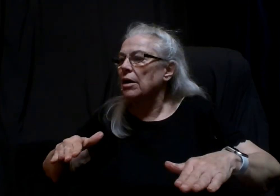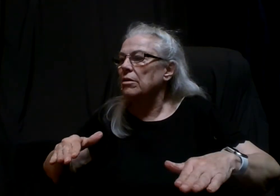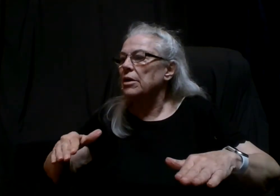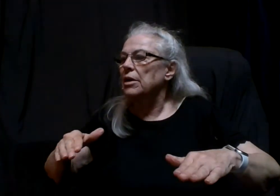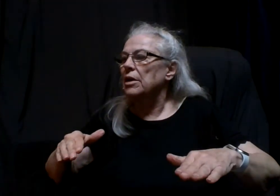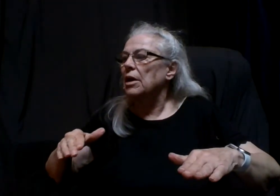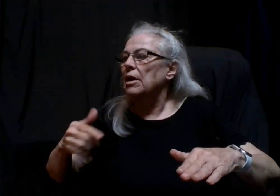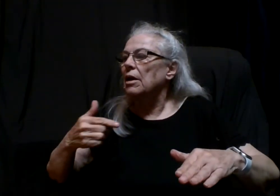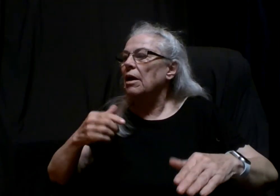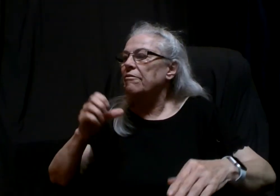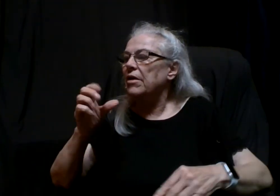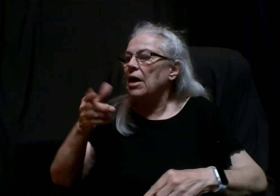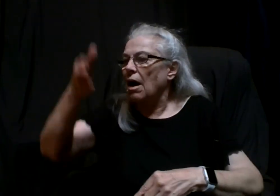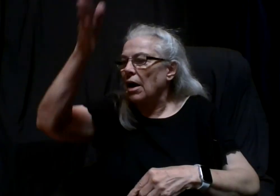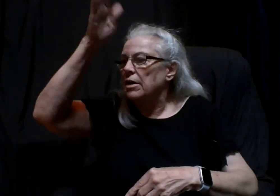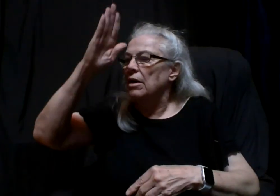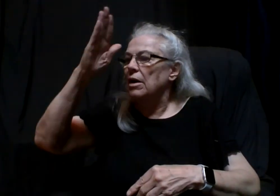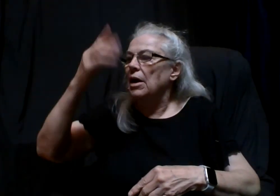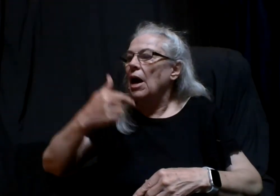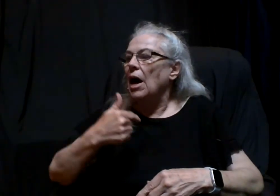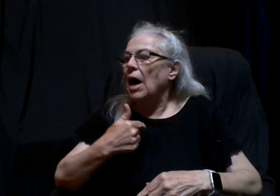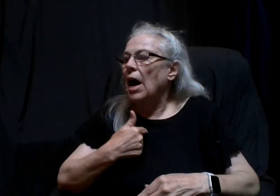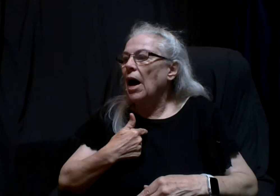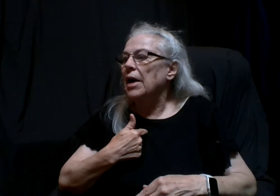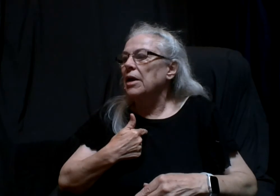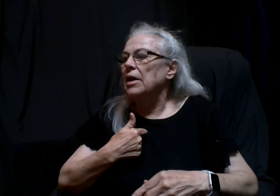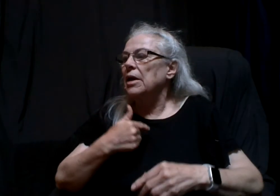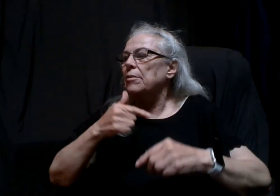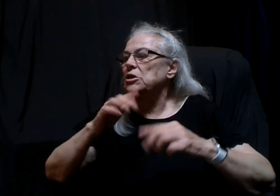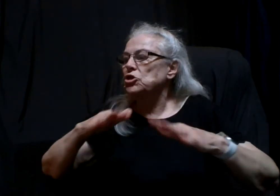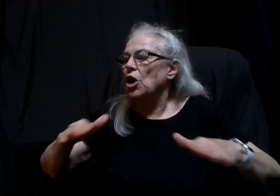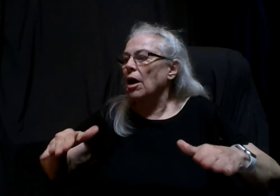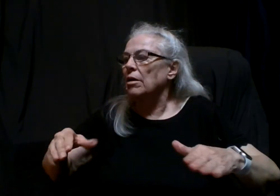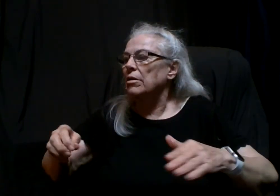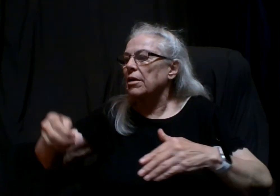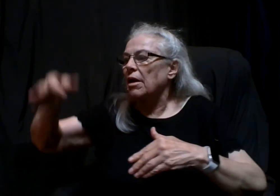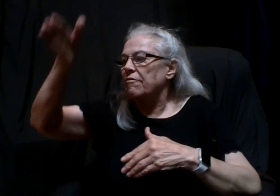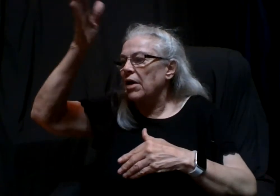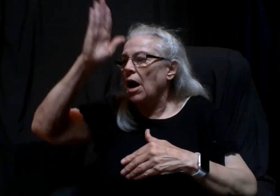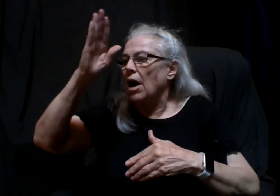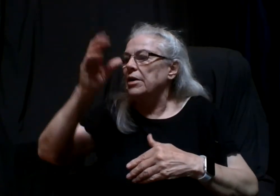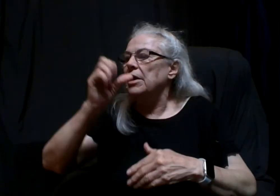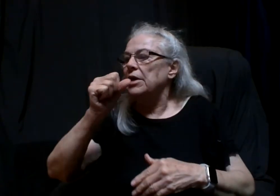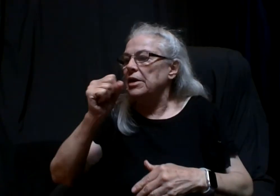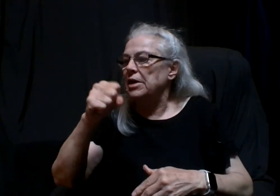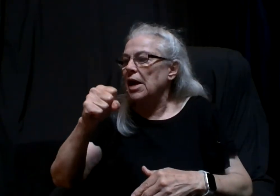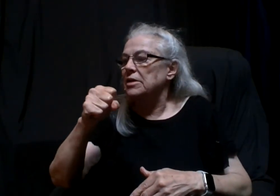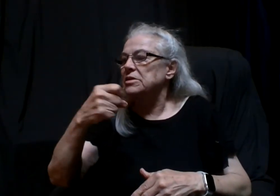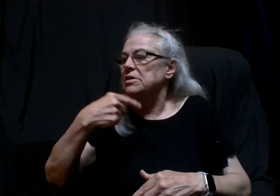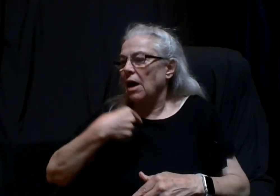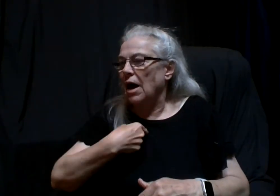child of God. I am a child of God. Yes, I